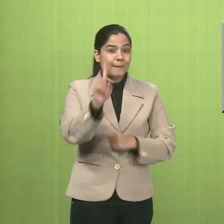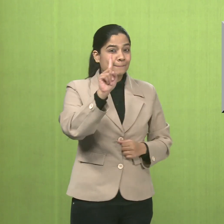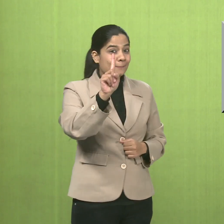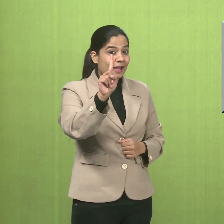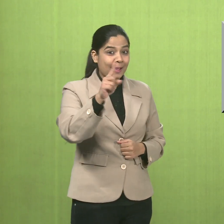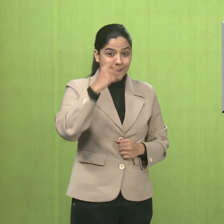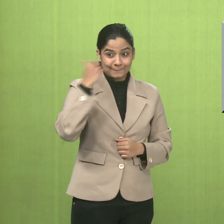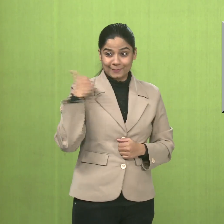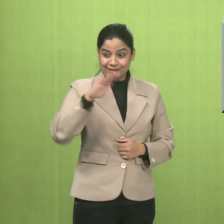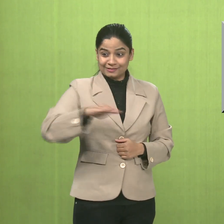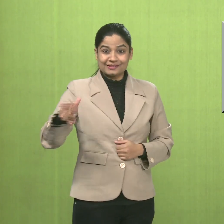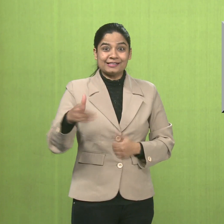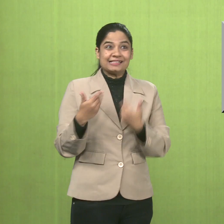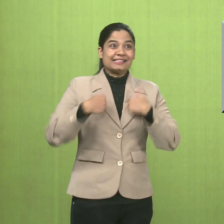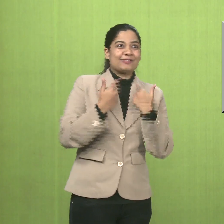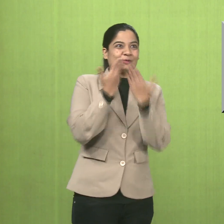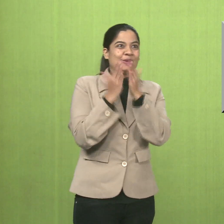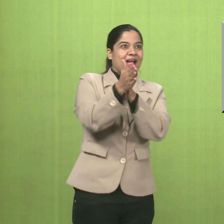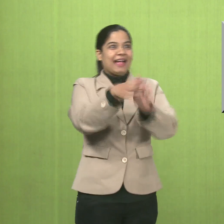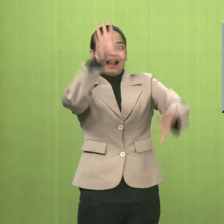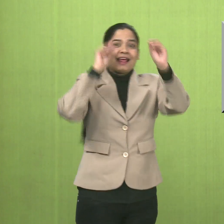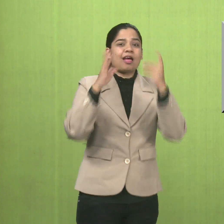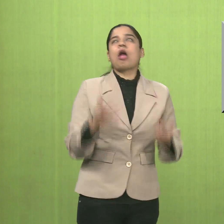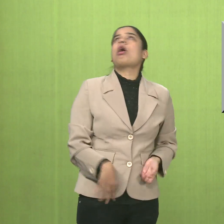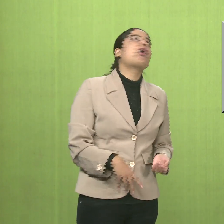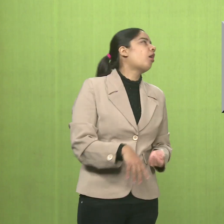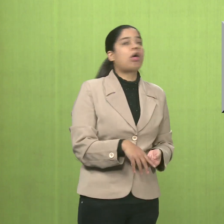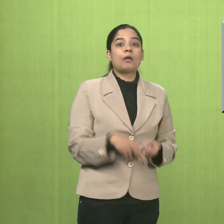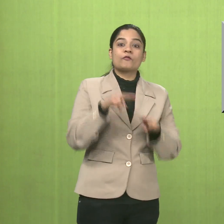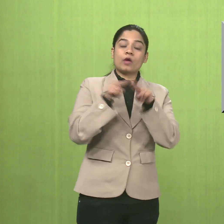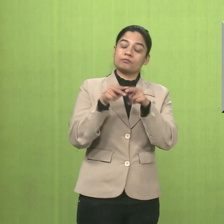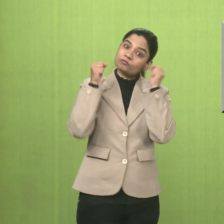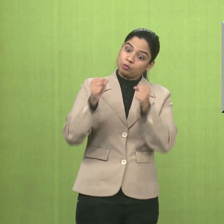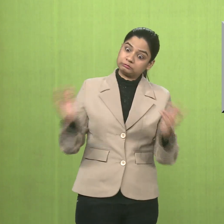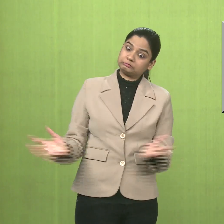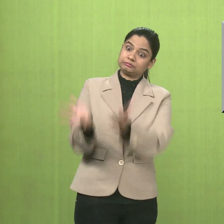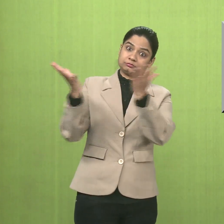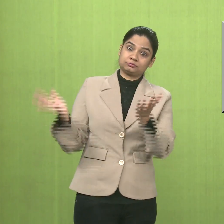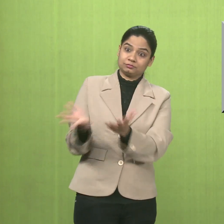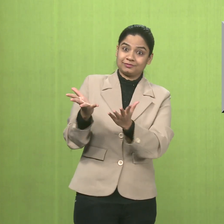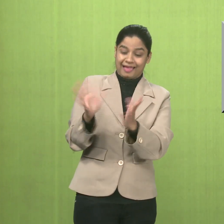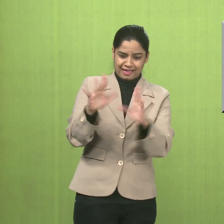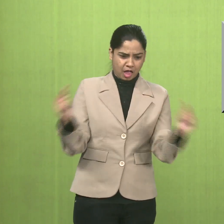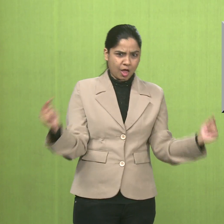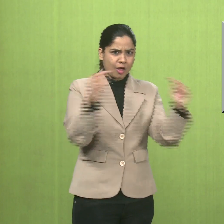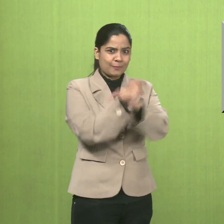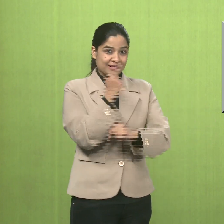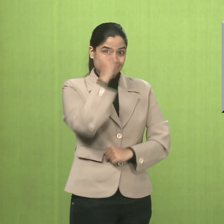school and get educated. The brothers themselves are not even interested, but they are, they are encouraged to go